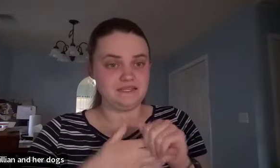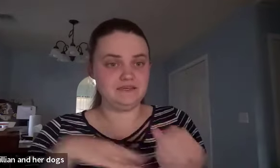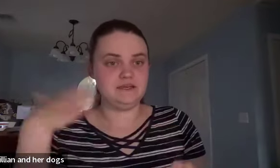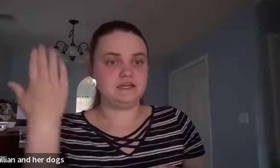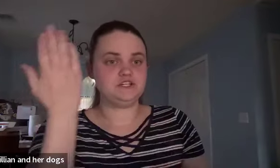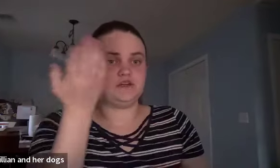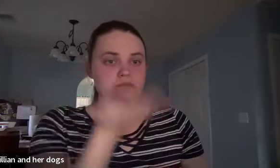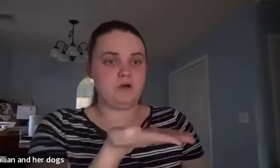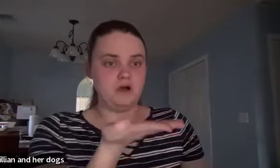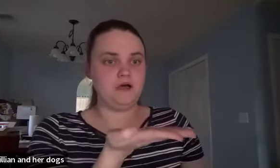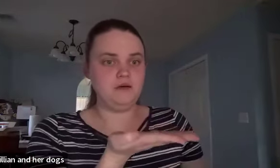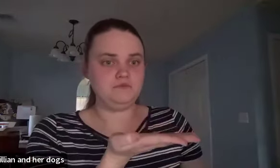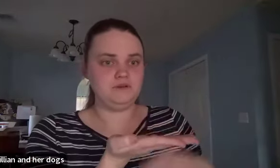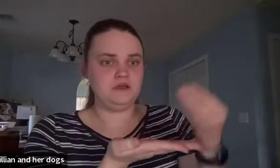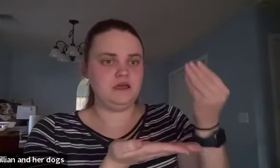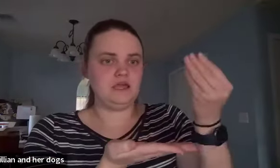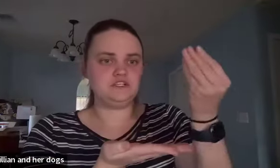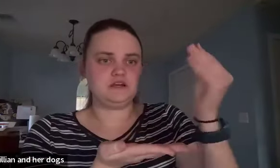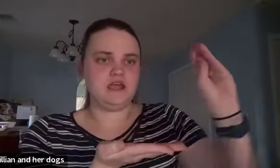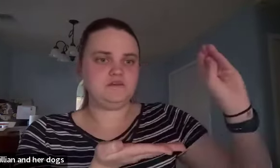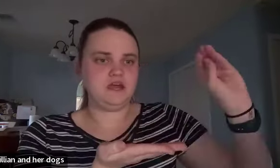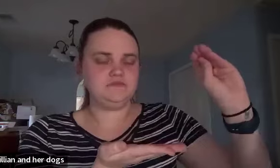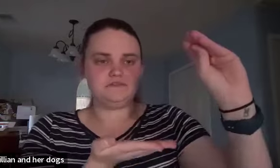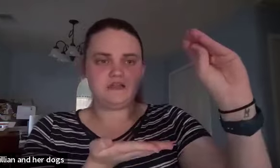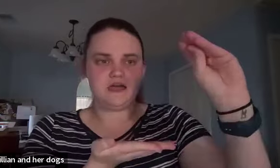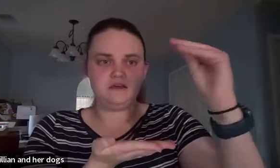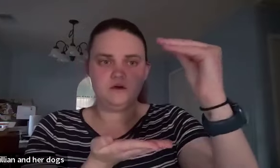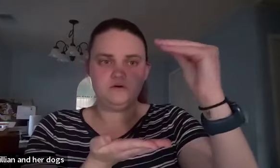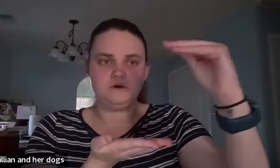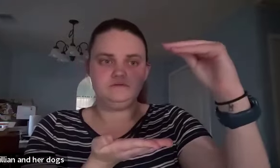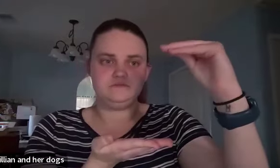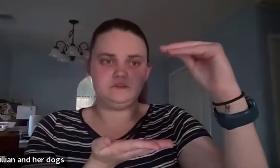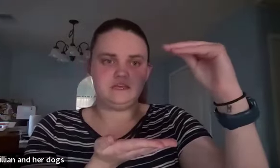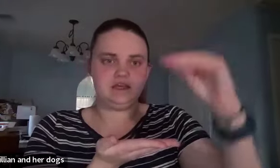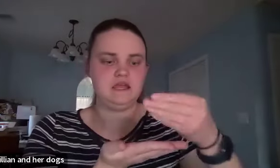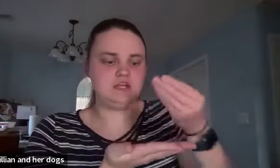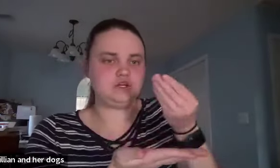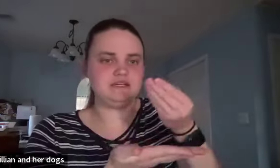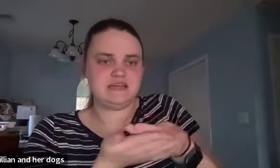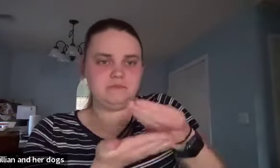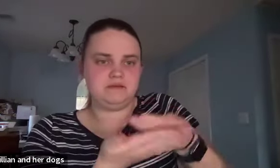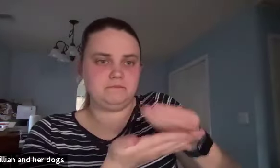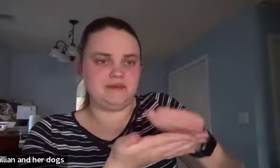money is you're gonna have your palm up, and you're gonna have kind of like a flat O again, and you're gonna tap it.